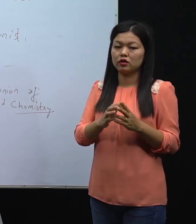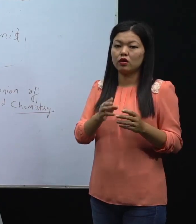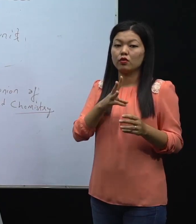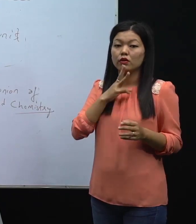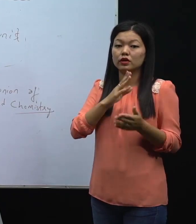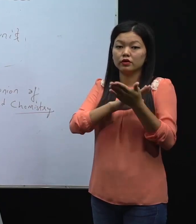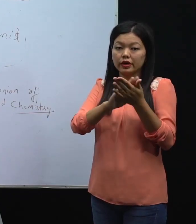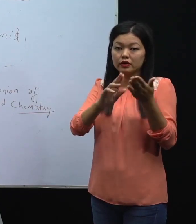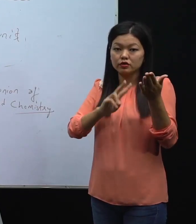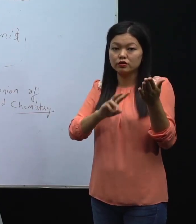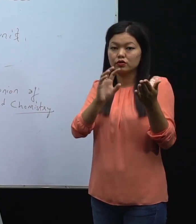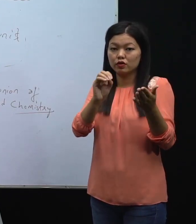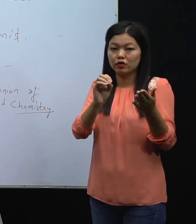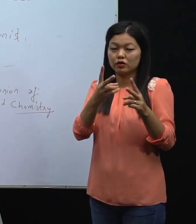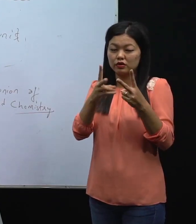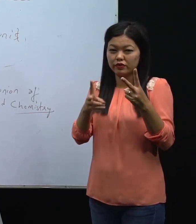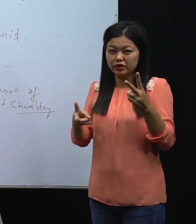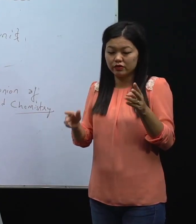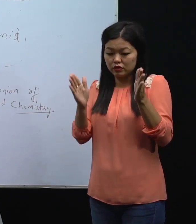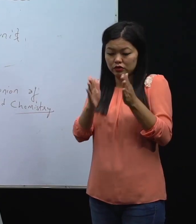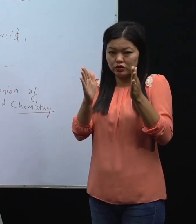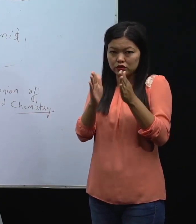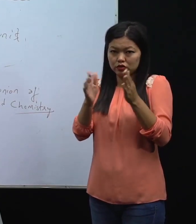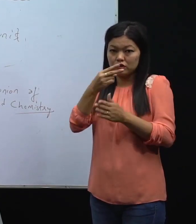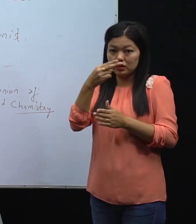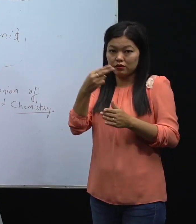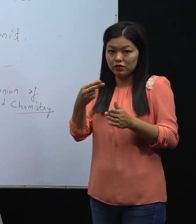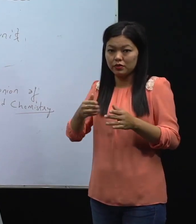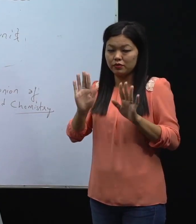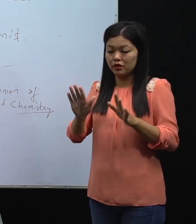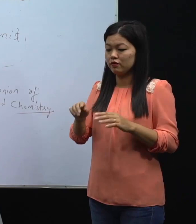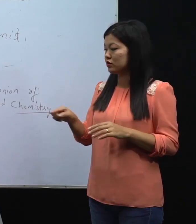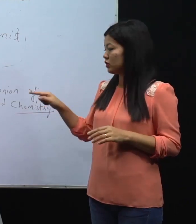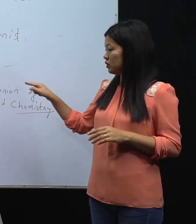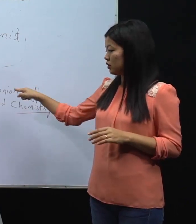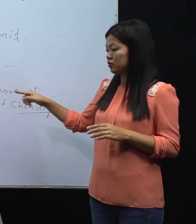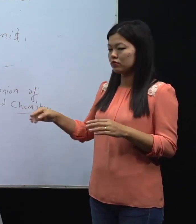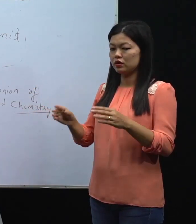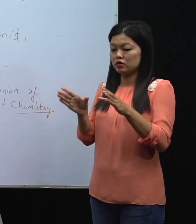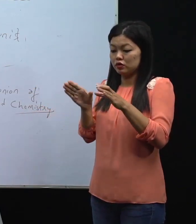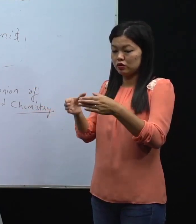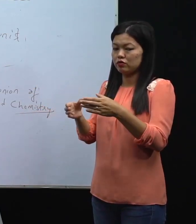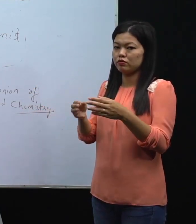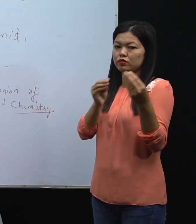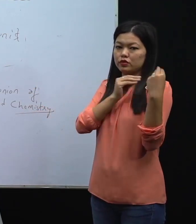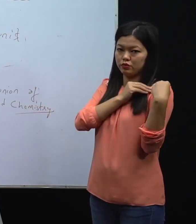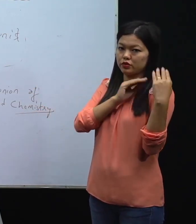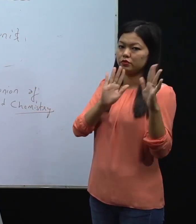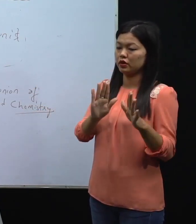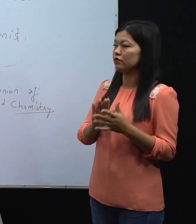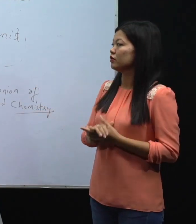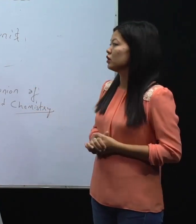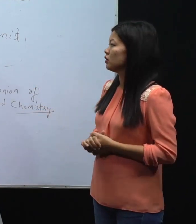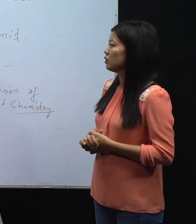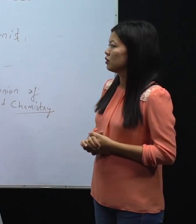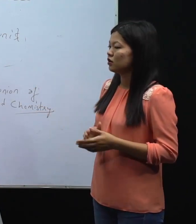about the Dalton's atomic theory, we have discussed about the size of an atom, we have discussed about the mass of an atom, okay? And then